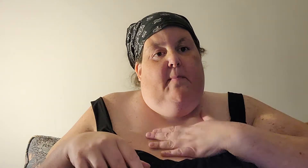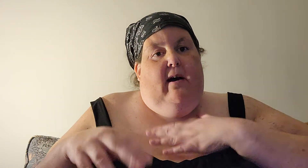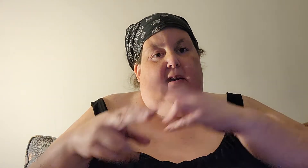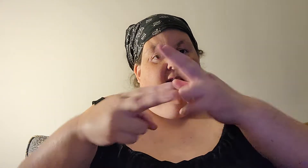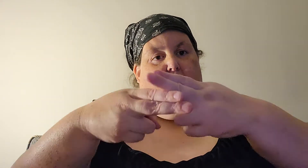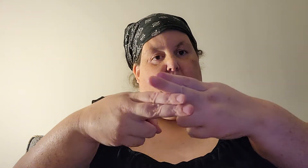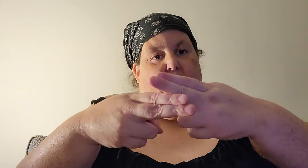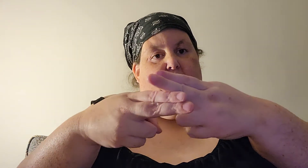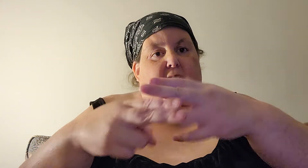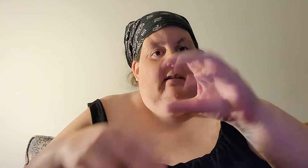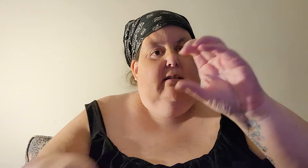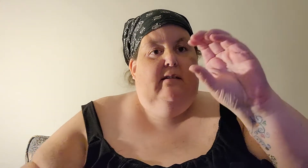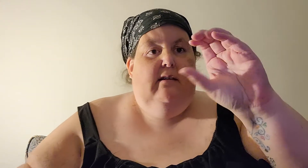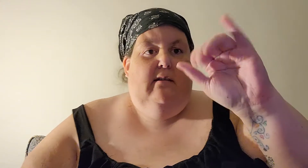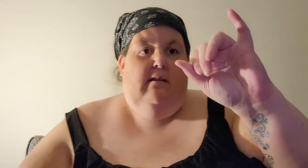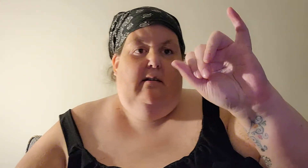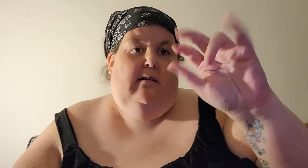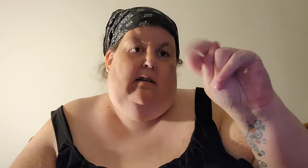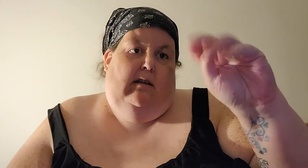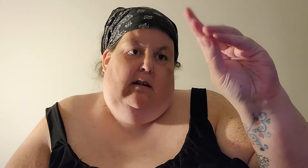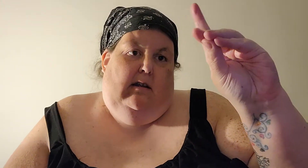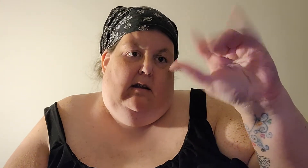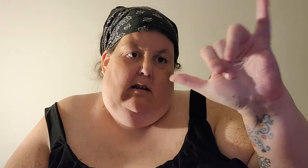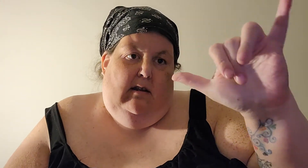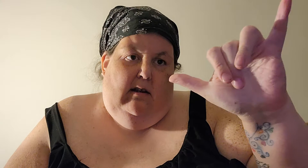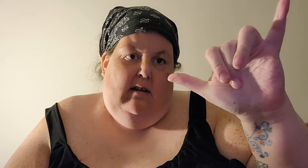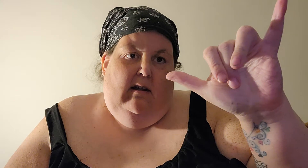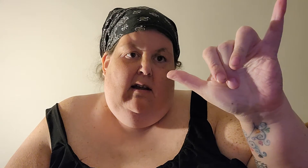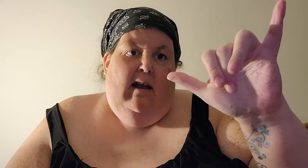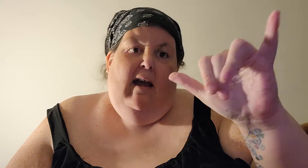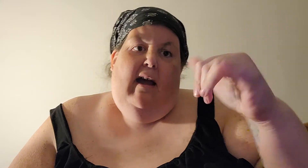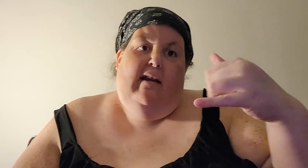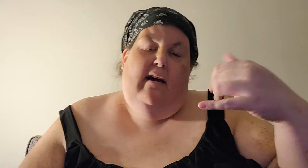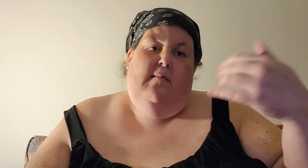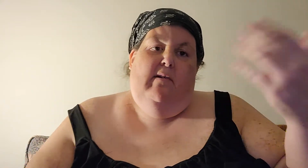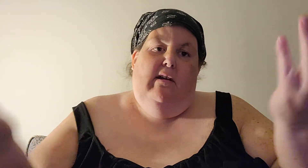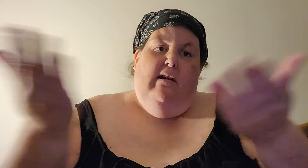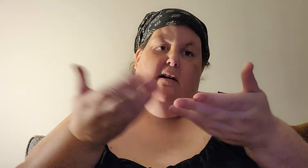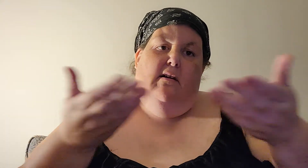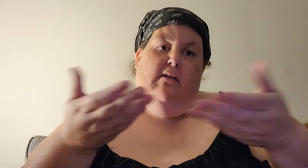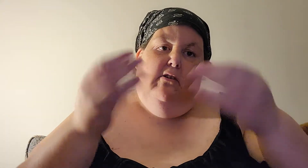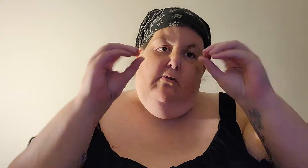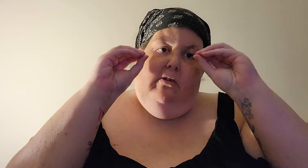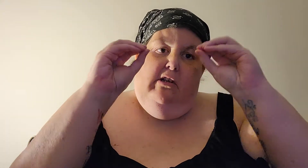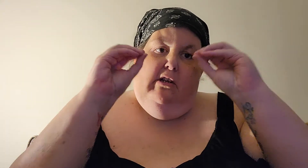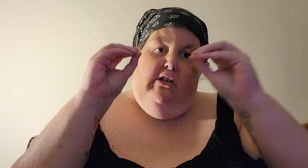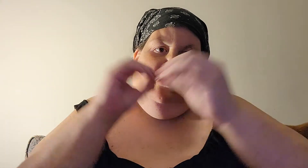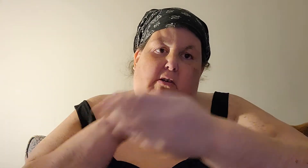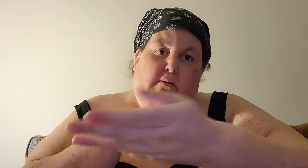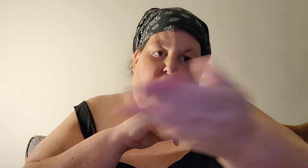my name is Cindy. And I'm here to teach you